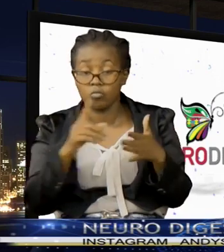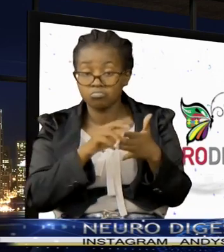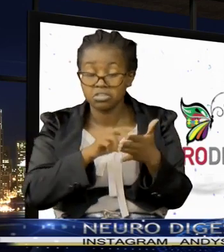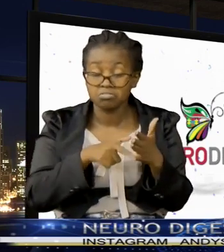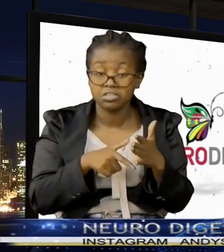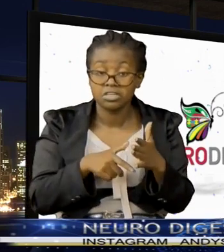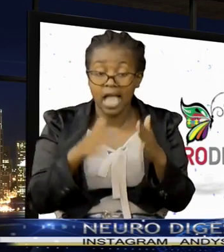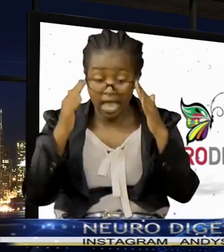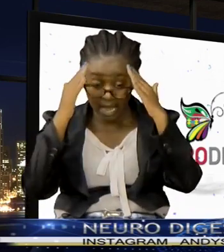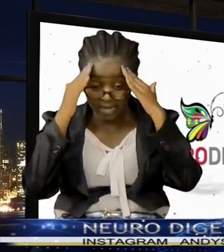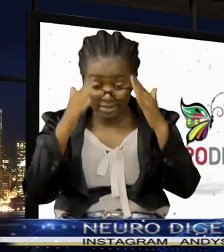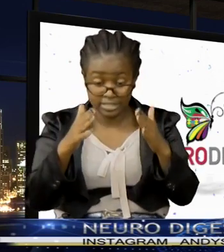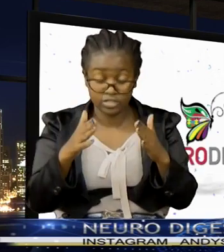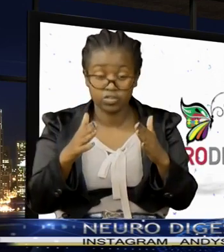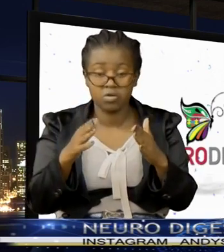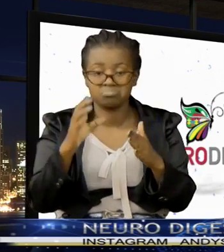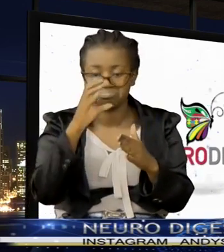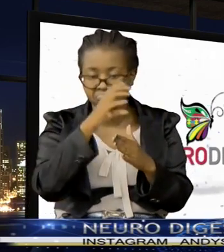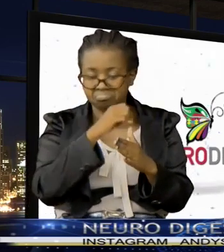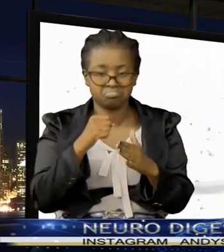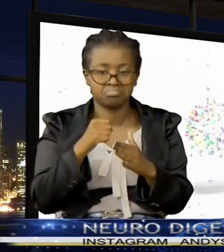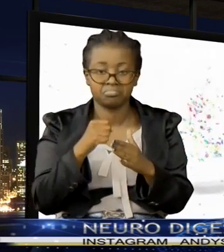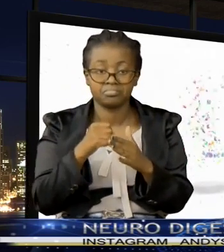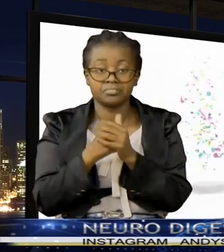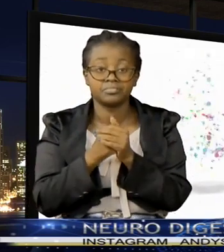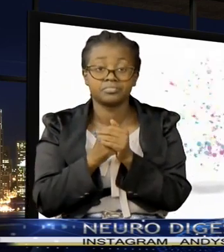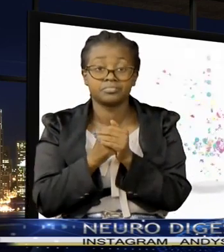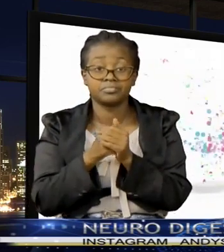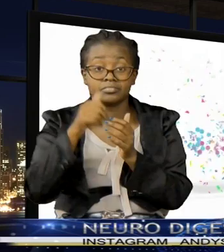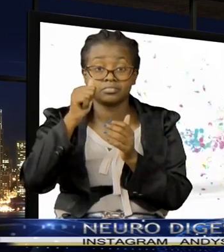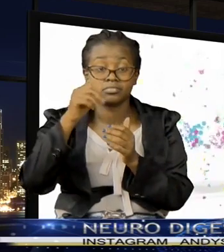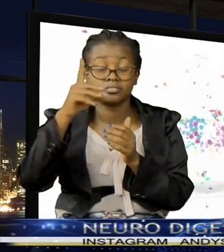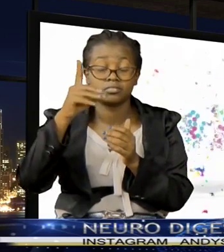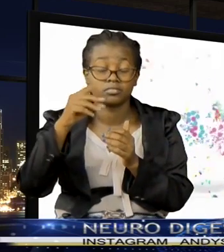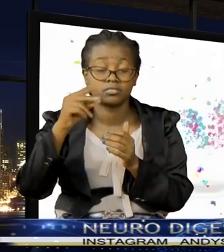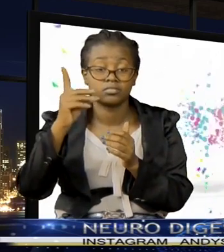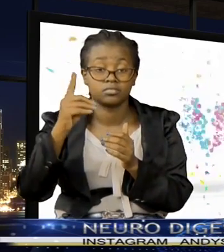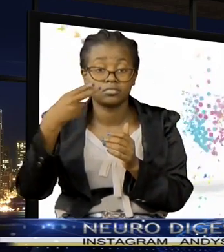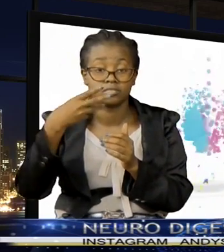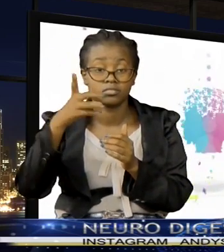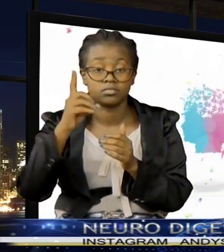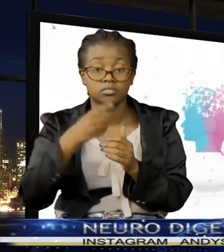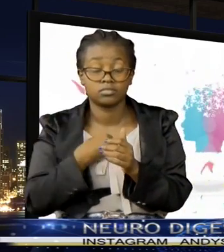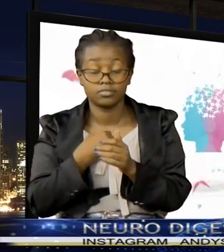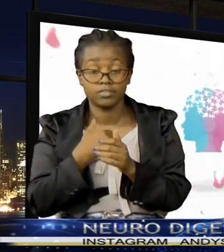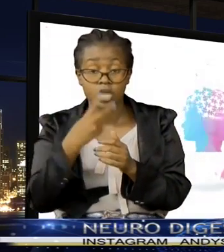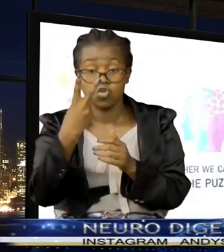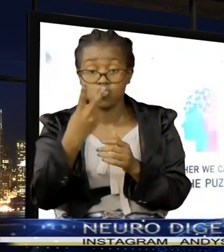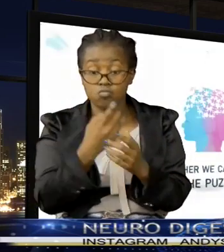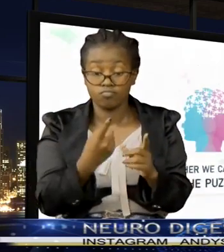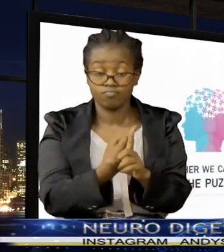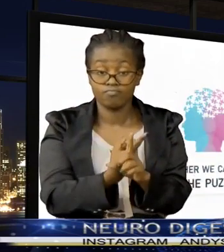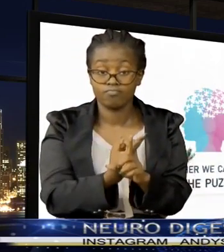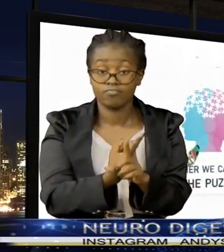long, attention deficit hyperactivity disorder. ADHD has 2 types. There is the one that